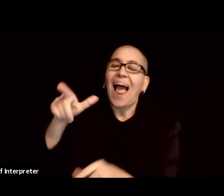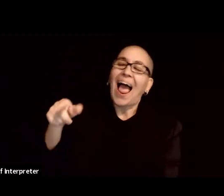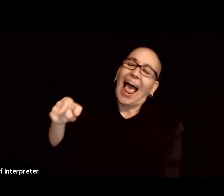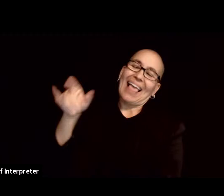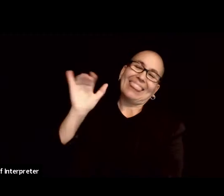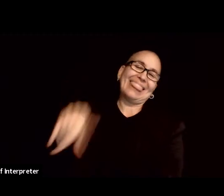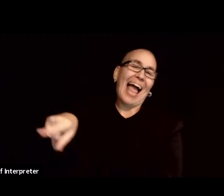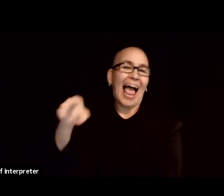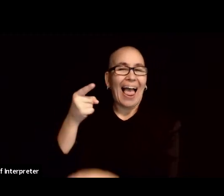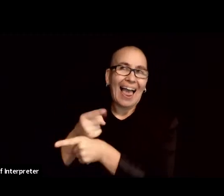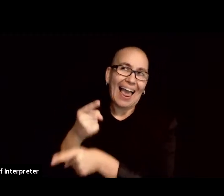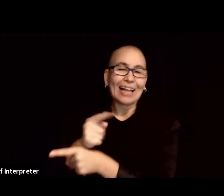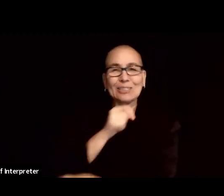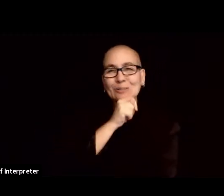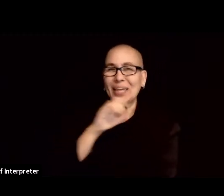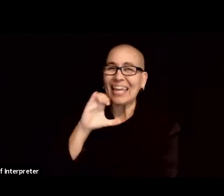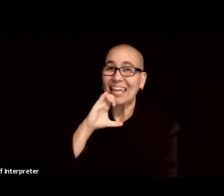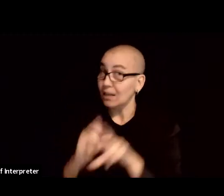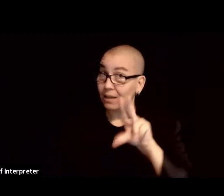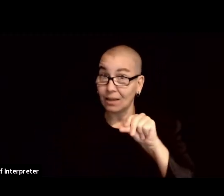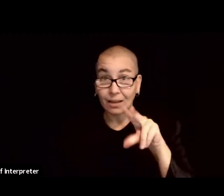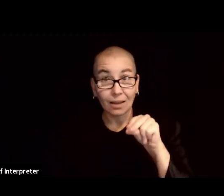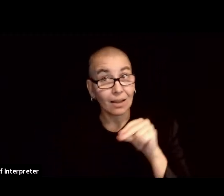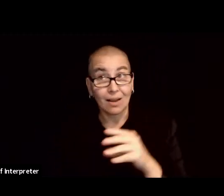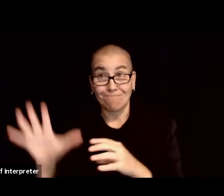in southwestern Minnesota.